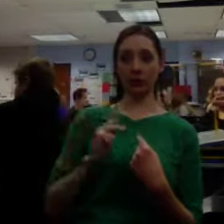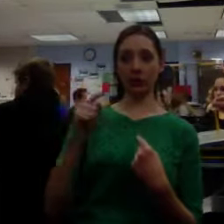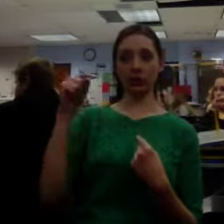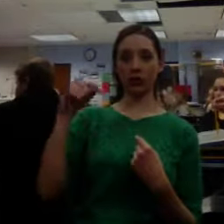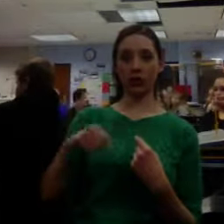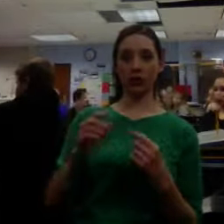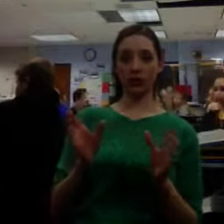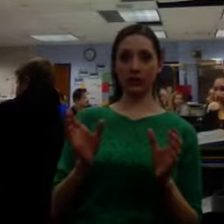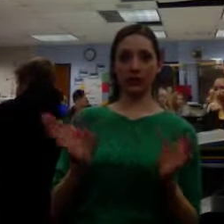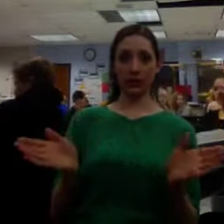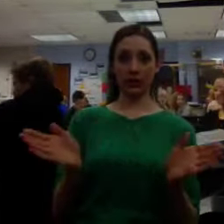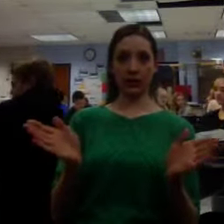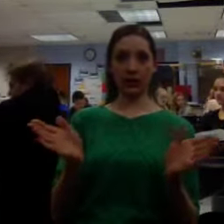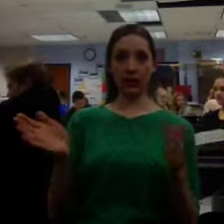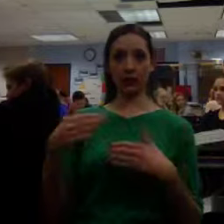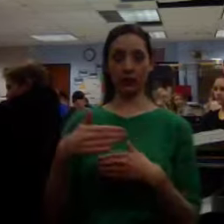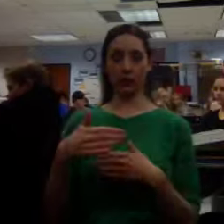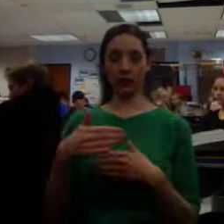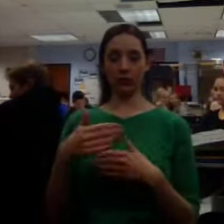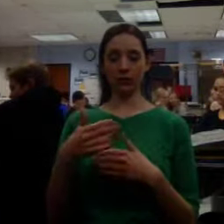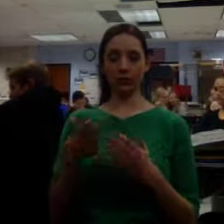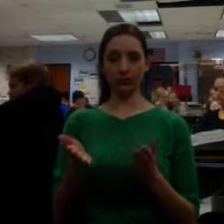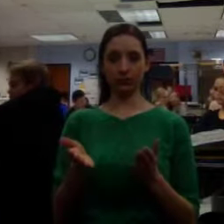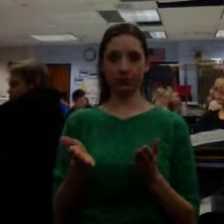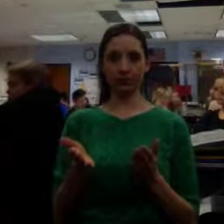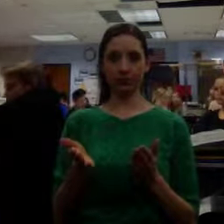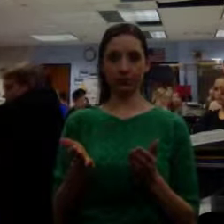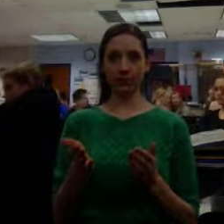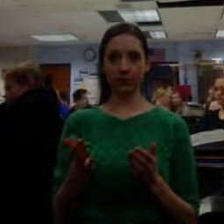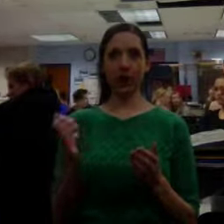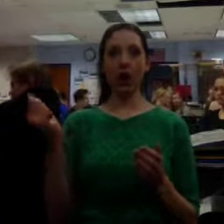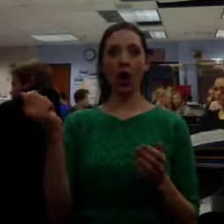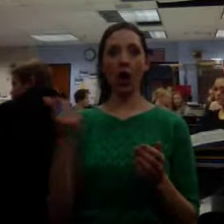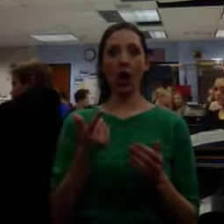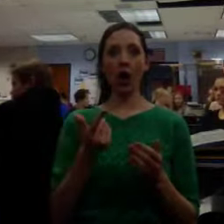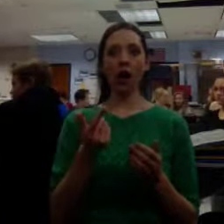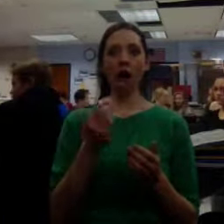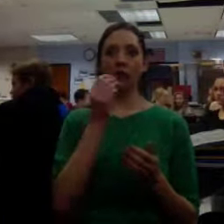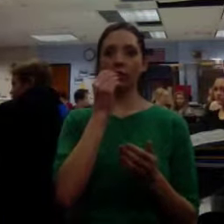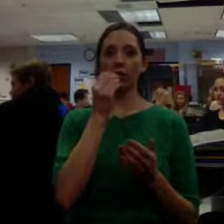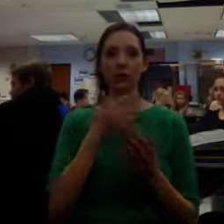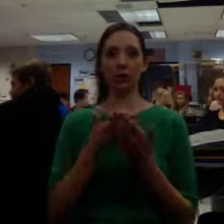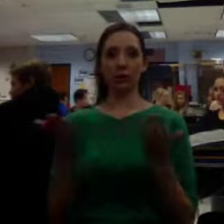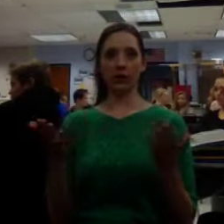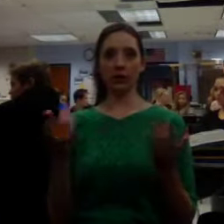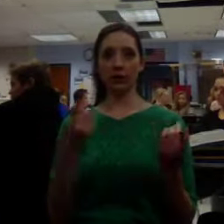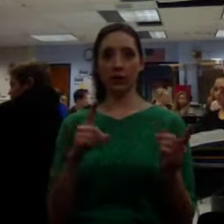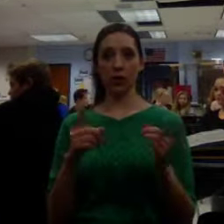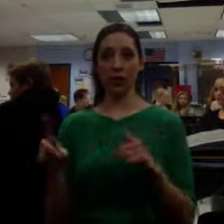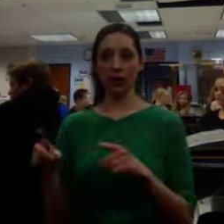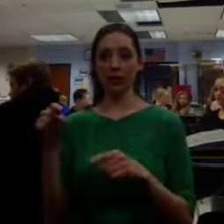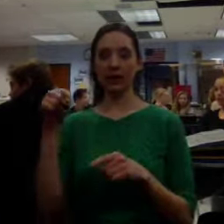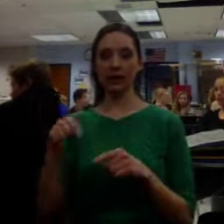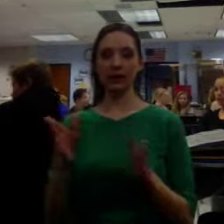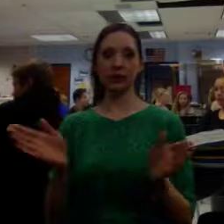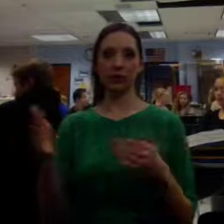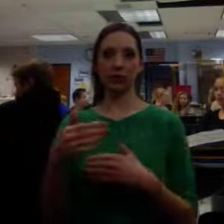here at your stations, wherever your group is at. Does that make sense? Okay. Toast